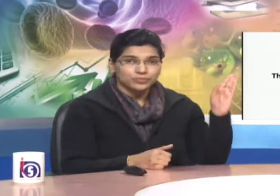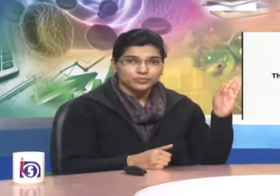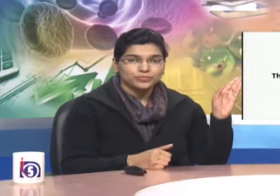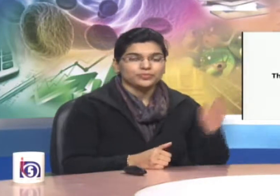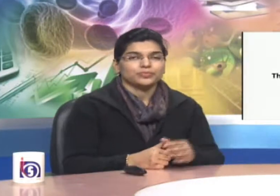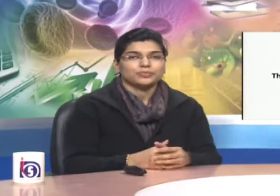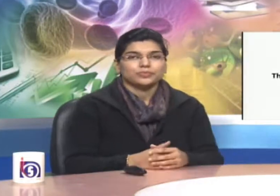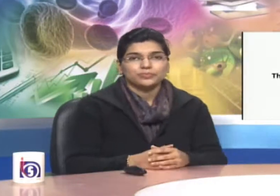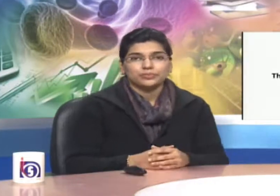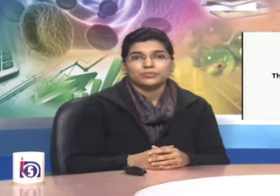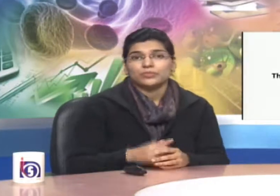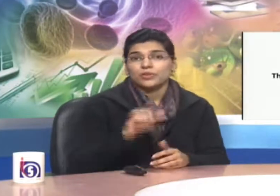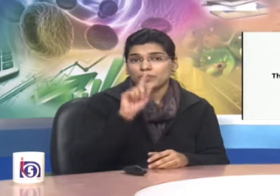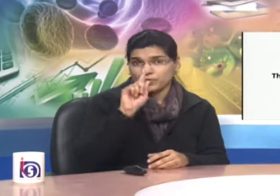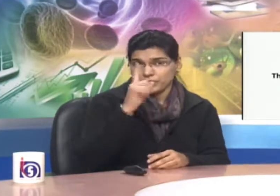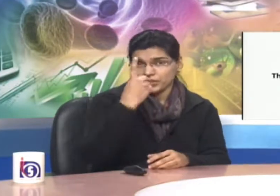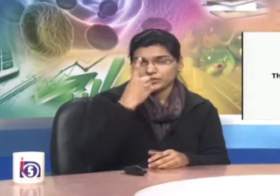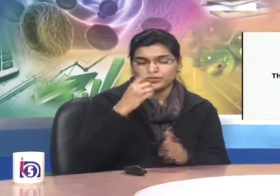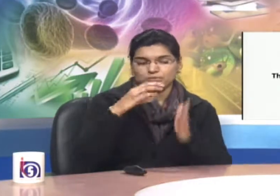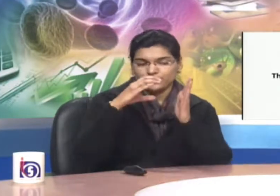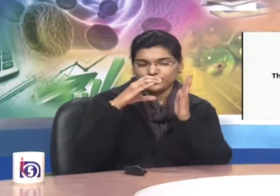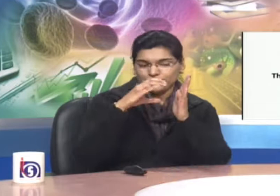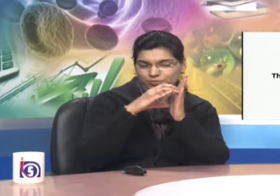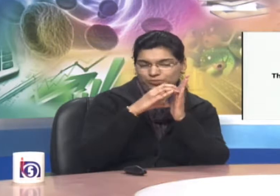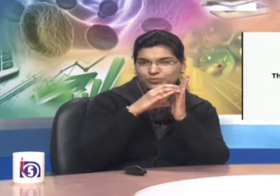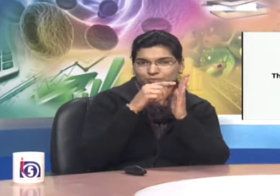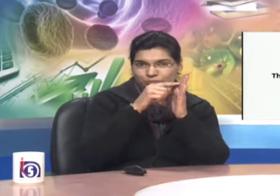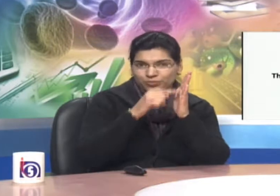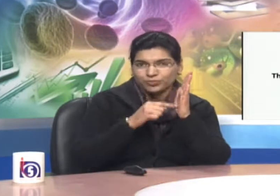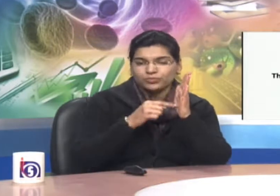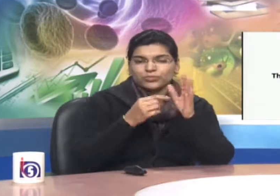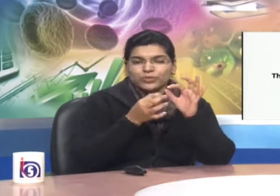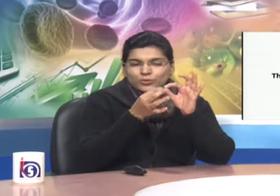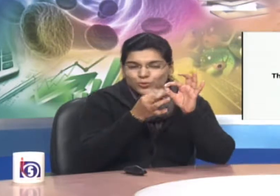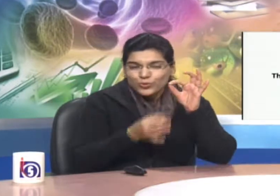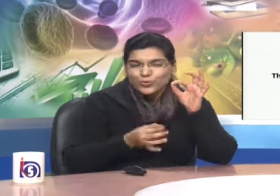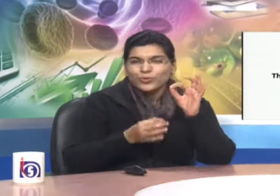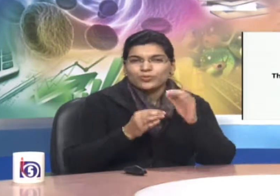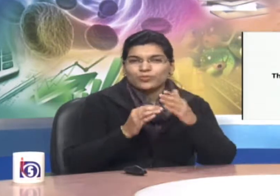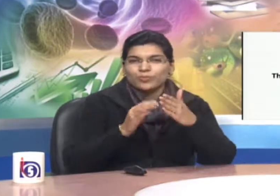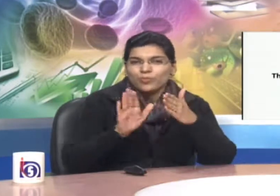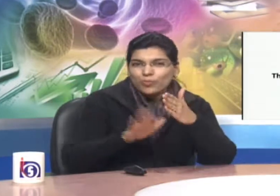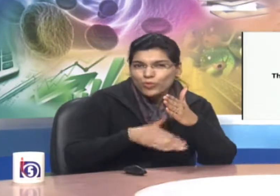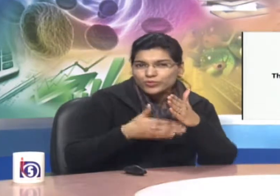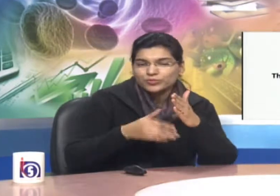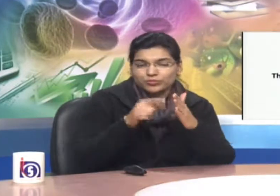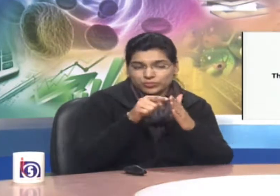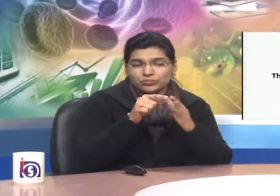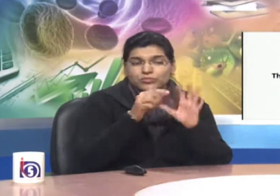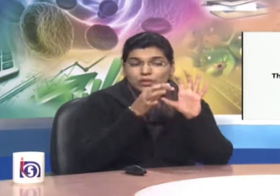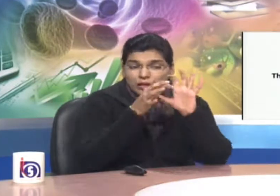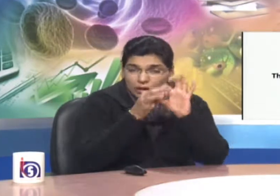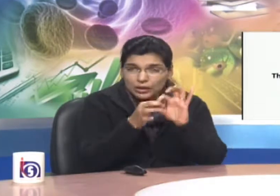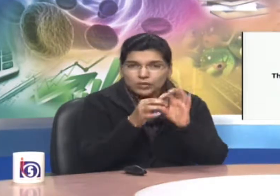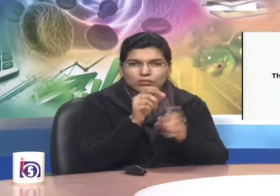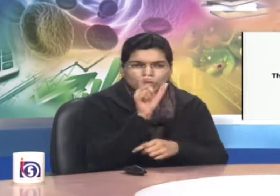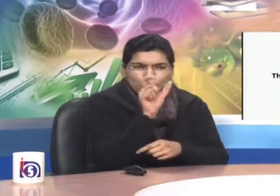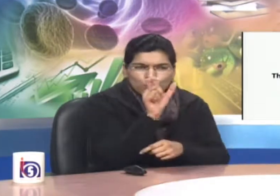So dear learners, now we will do the meaning of the poem.